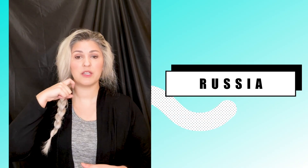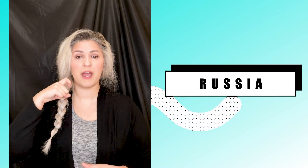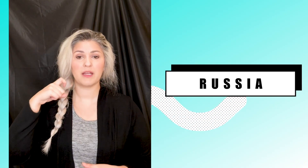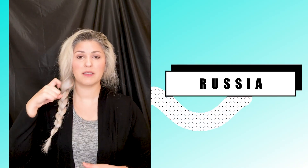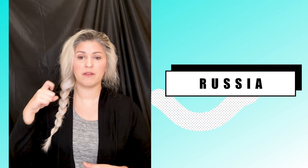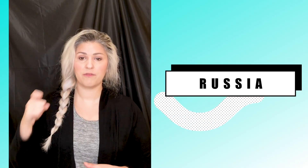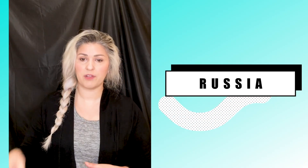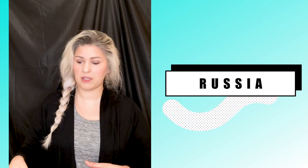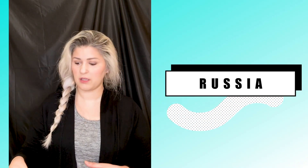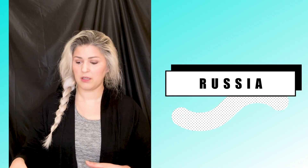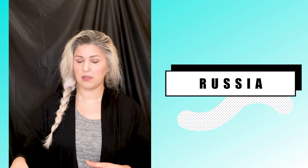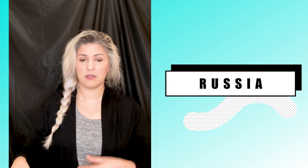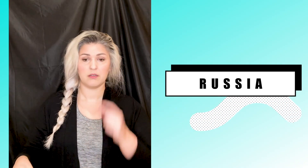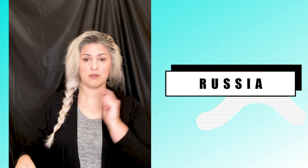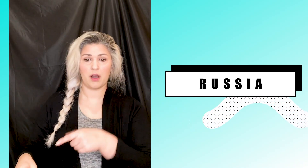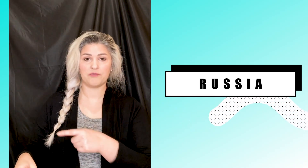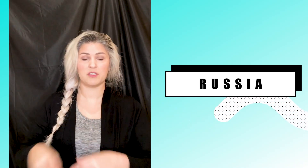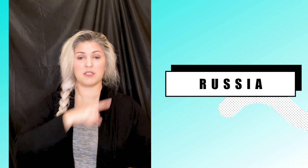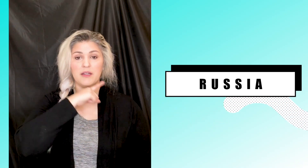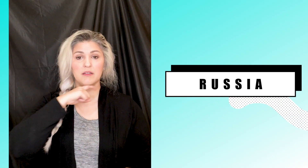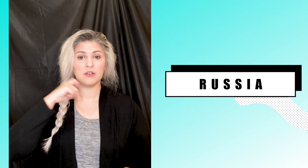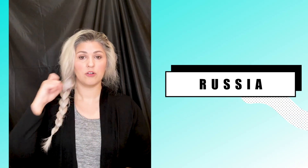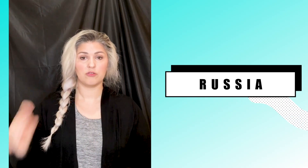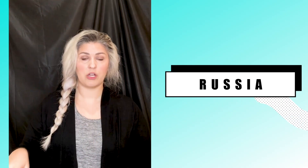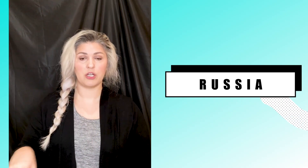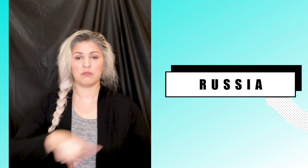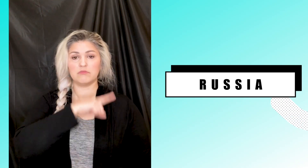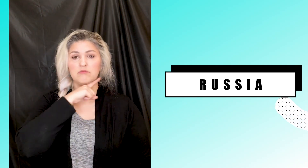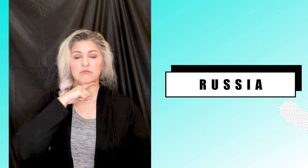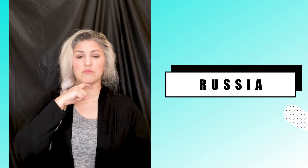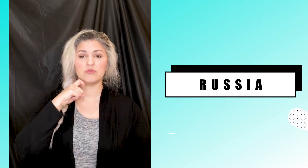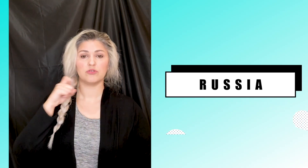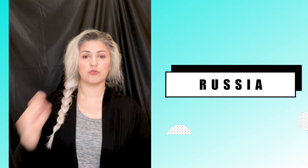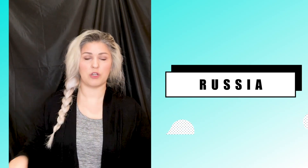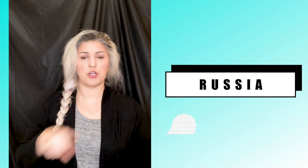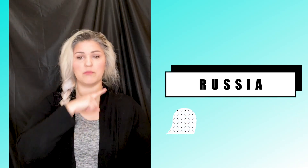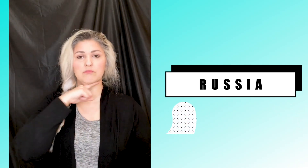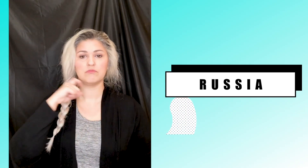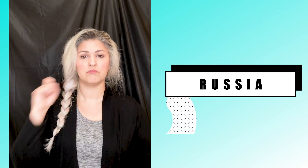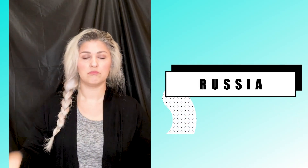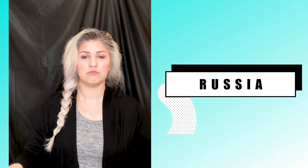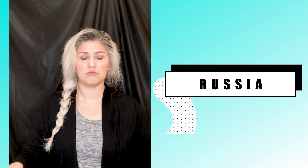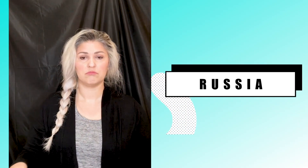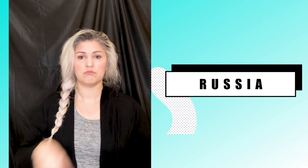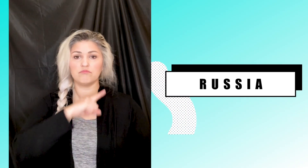chin to the X and flick off to the side. Russia. Russia.